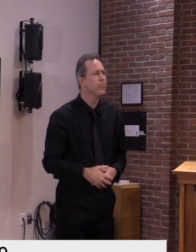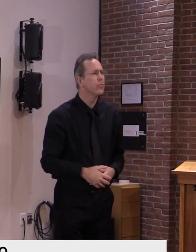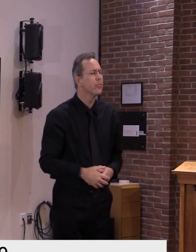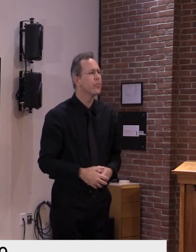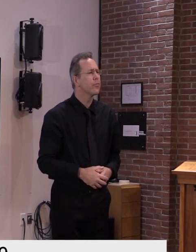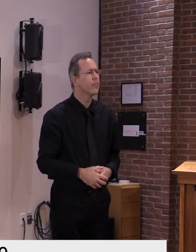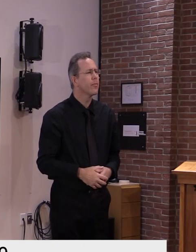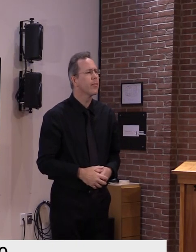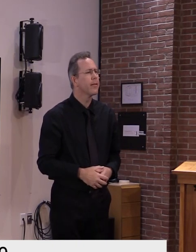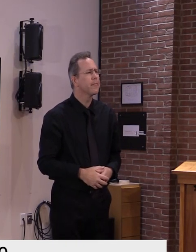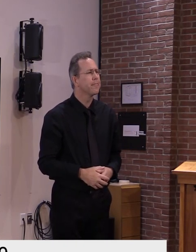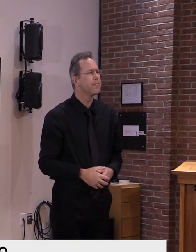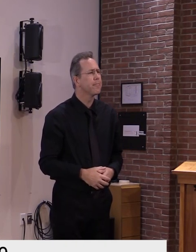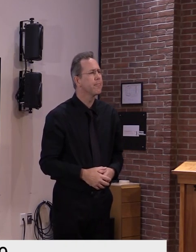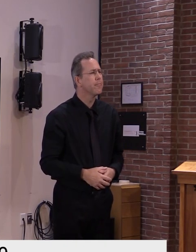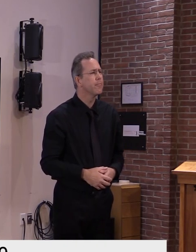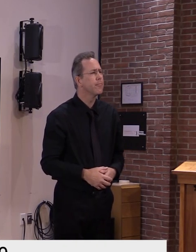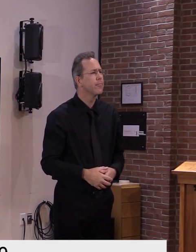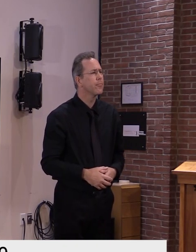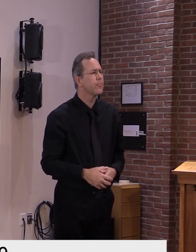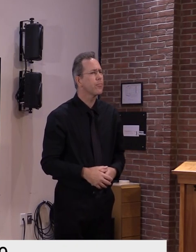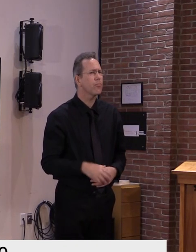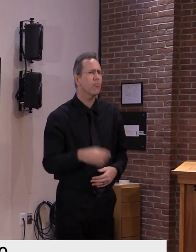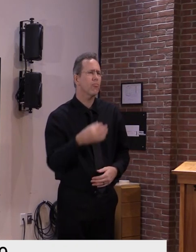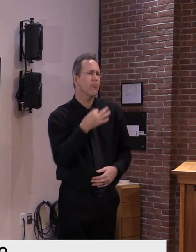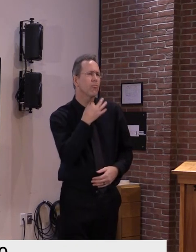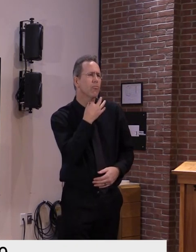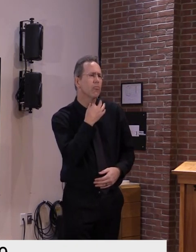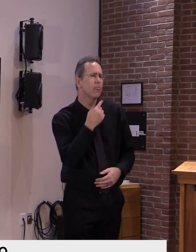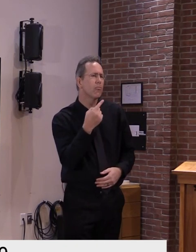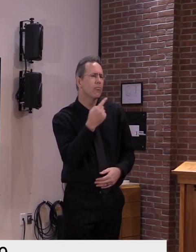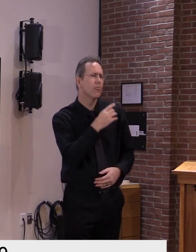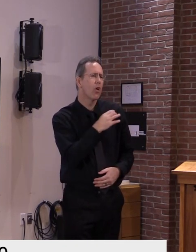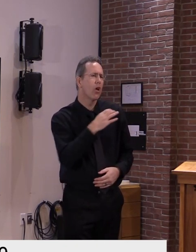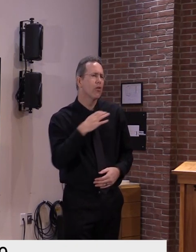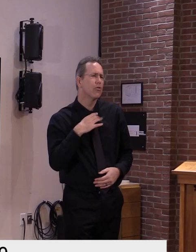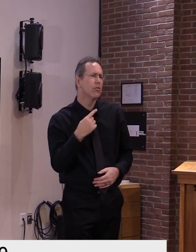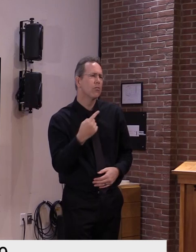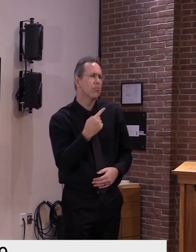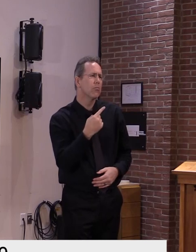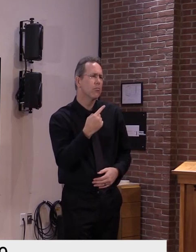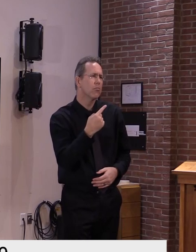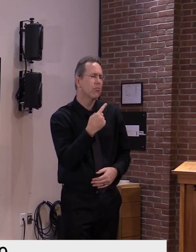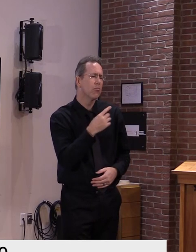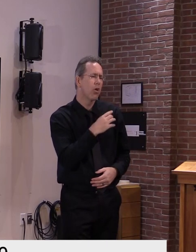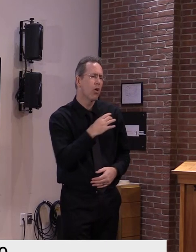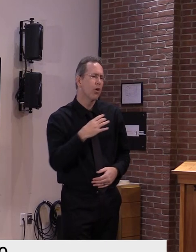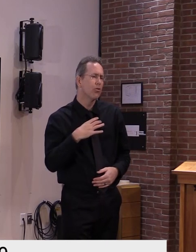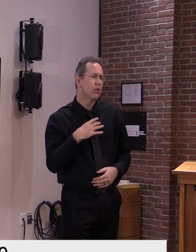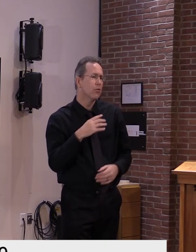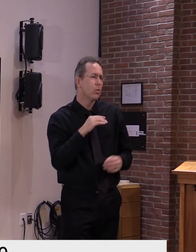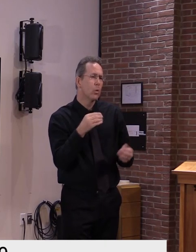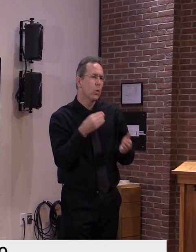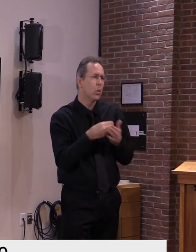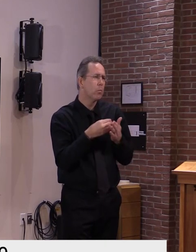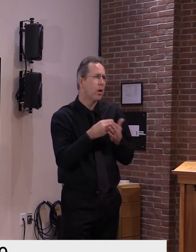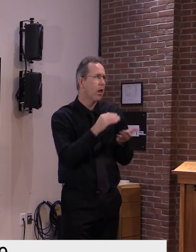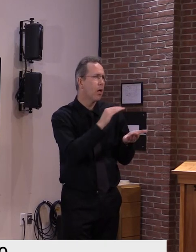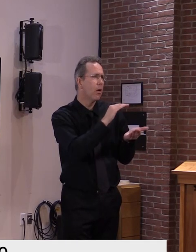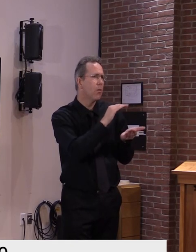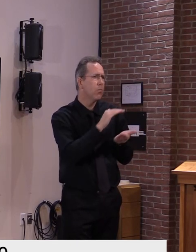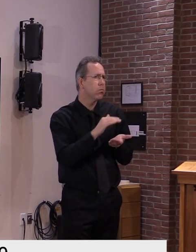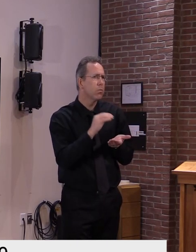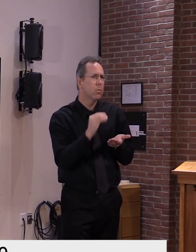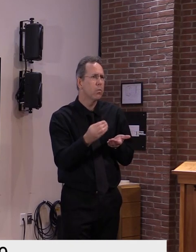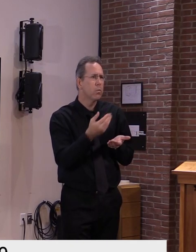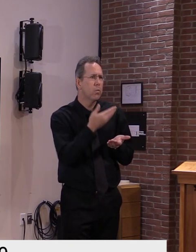If no money comes from Congress or very little for a stimulus plan or bill, what does Vermont plan to do? Is there been discussions about